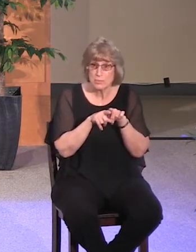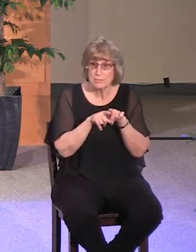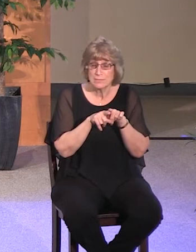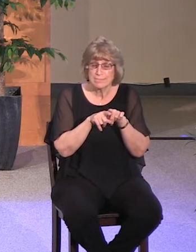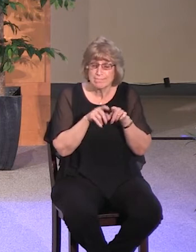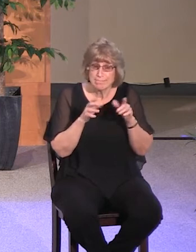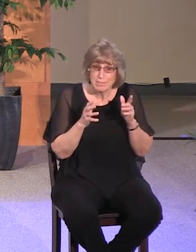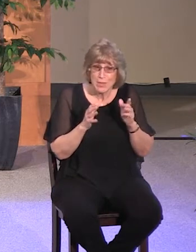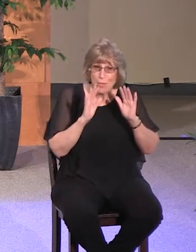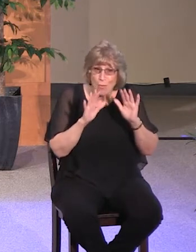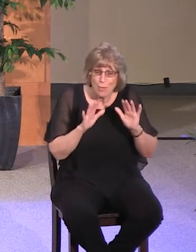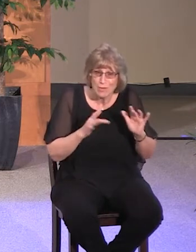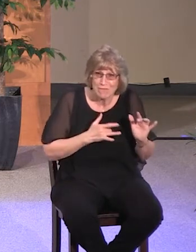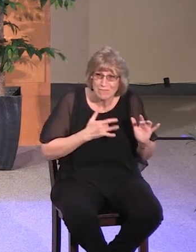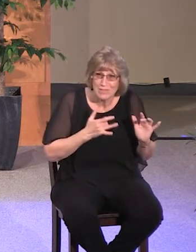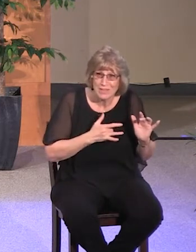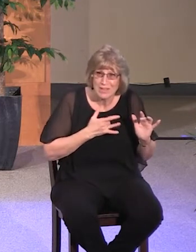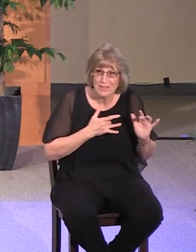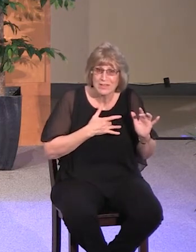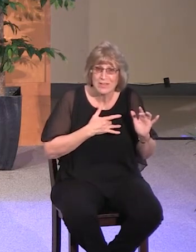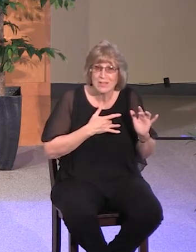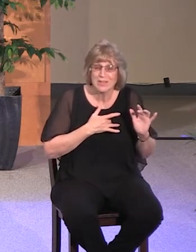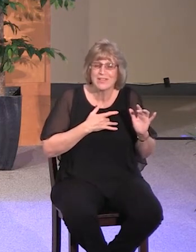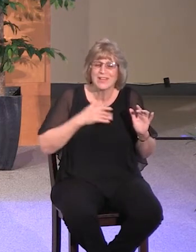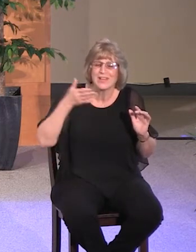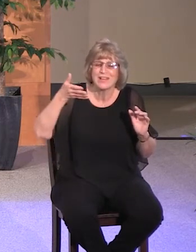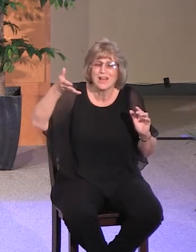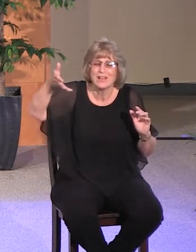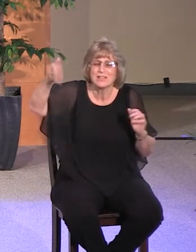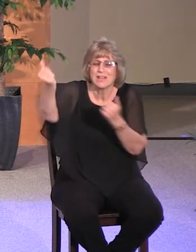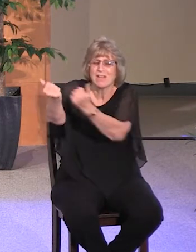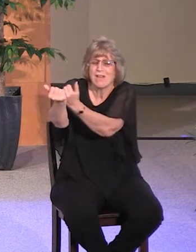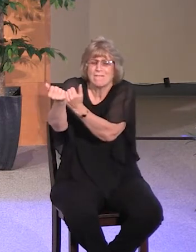this wonderful feeling of being enfolded in God's love.